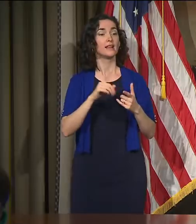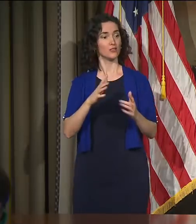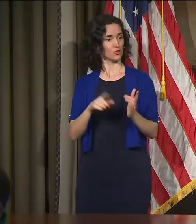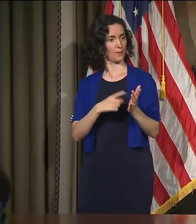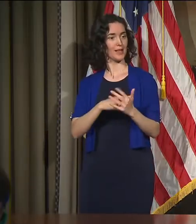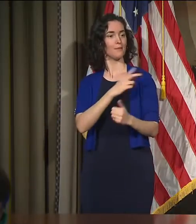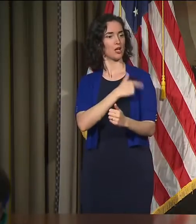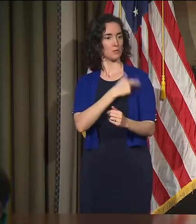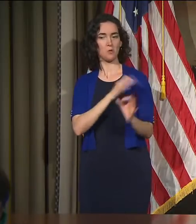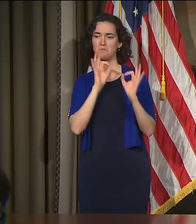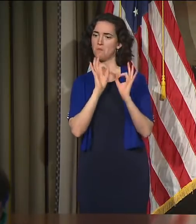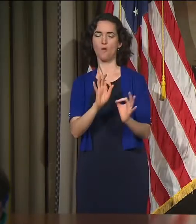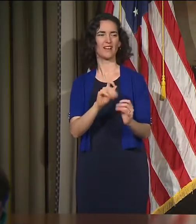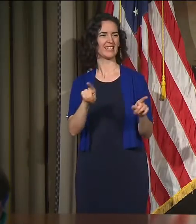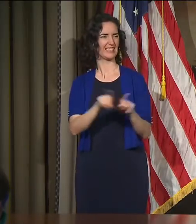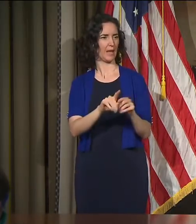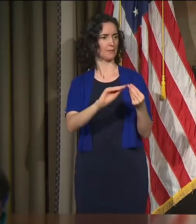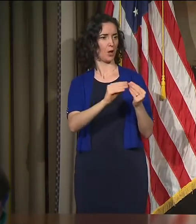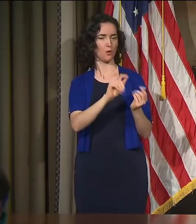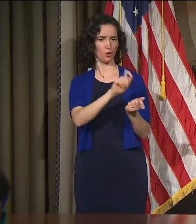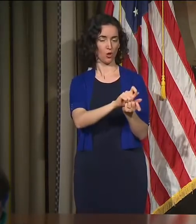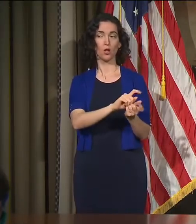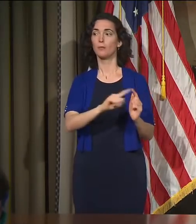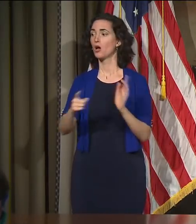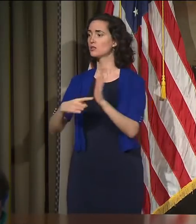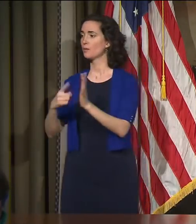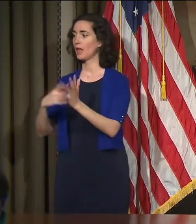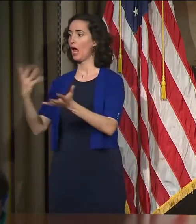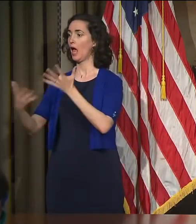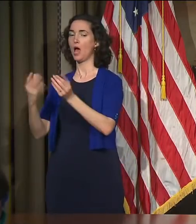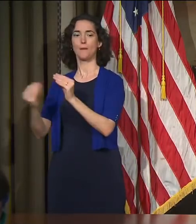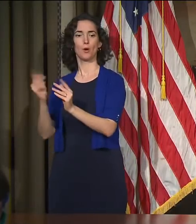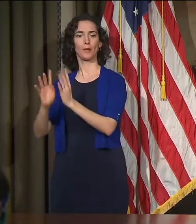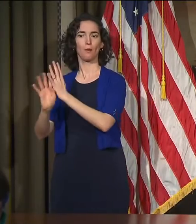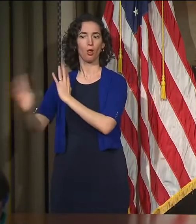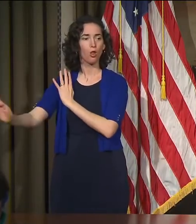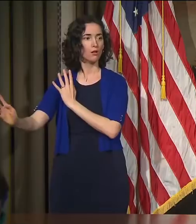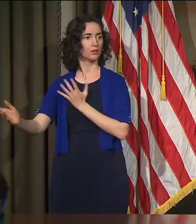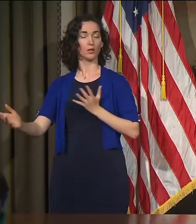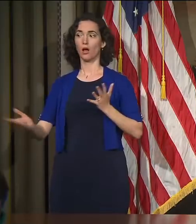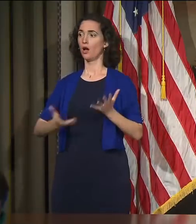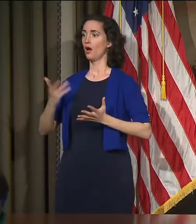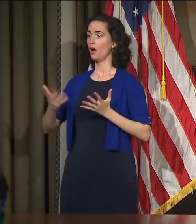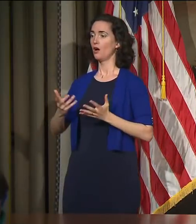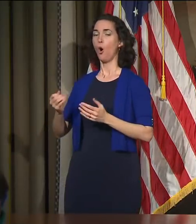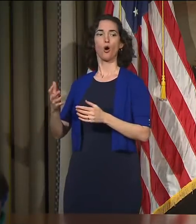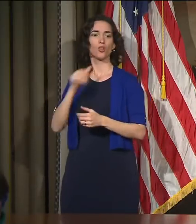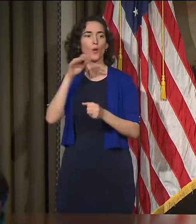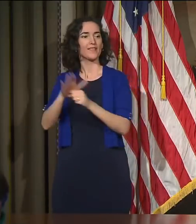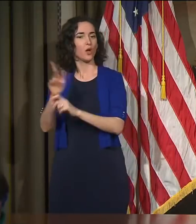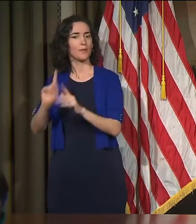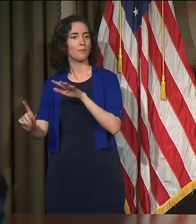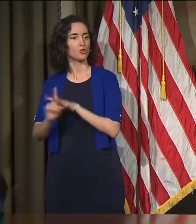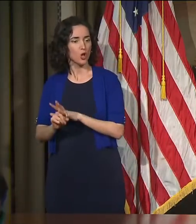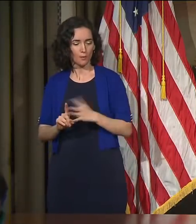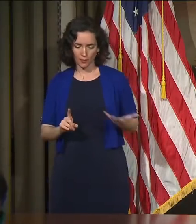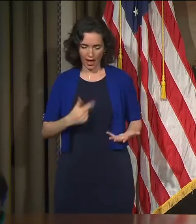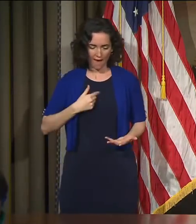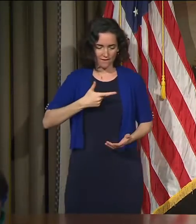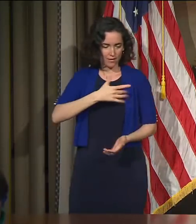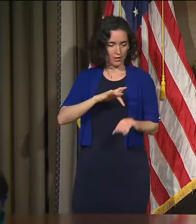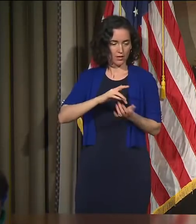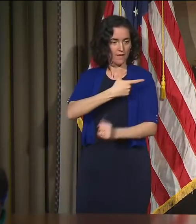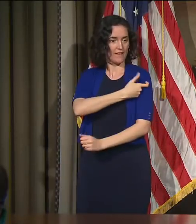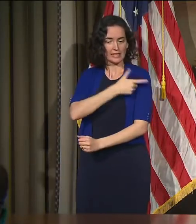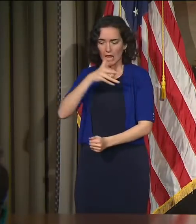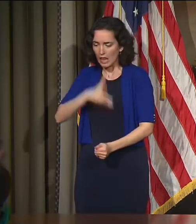on the head, sometimes they don't, and they have to scramble a little bit to make sure that none of those dosages get wasted. So that'll be the work cut out really over the next